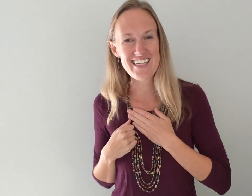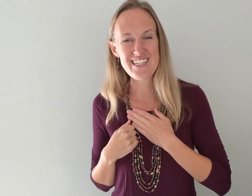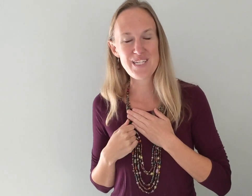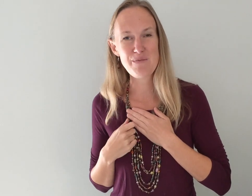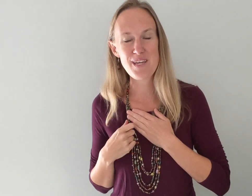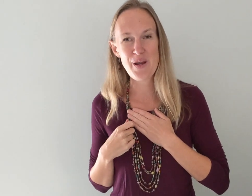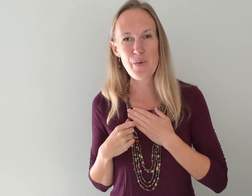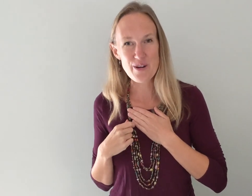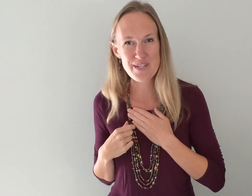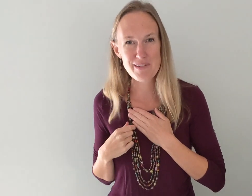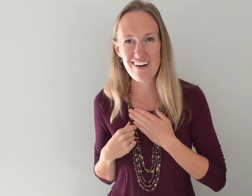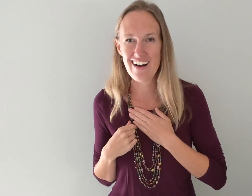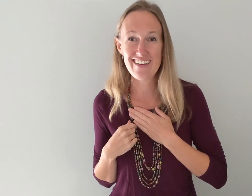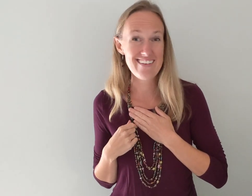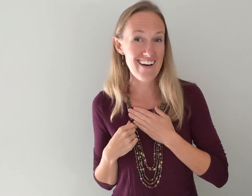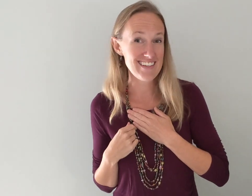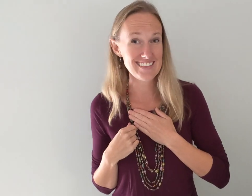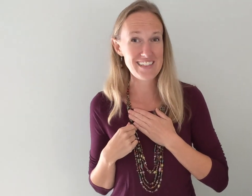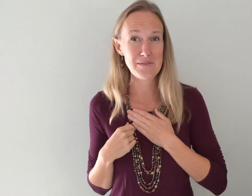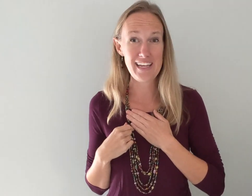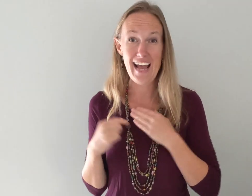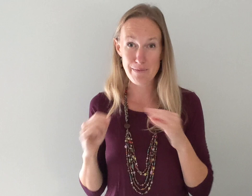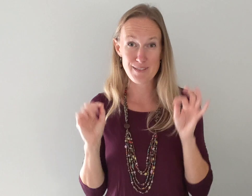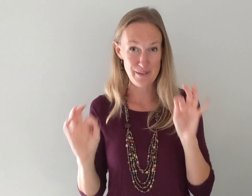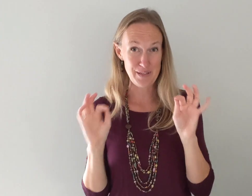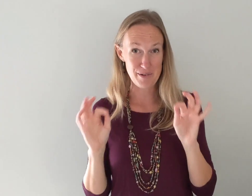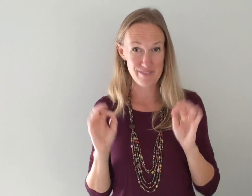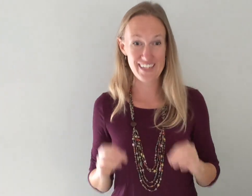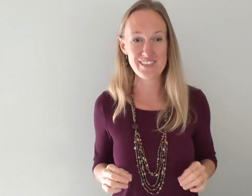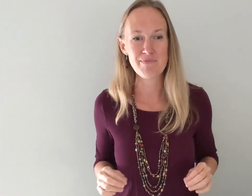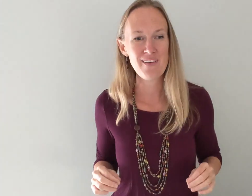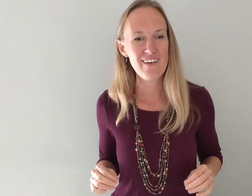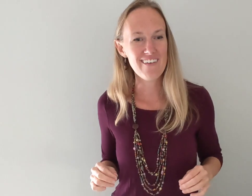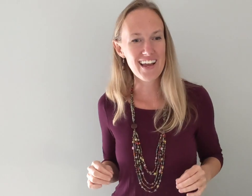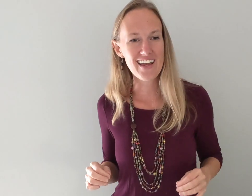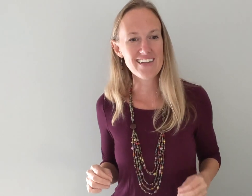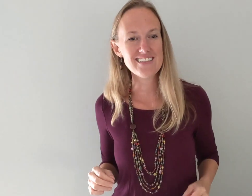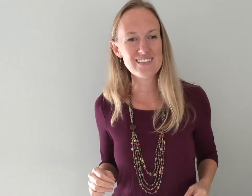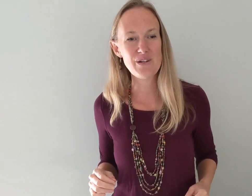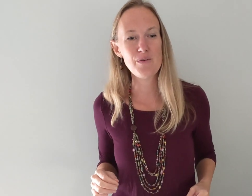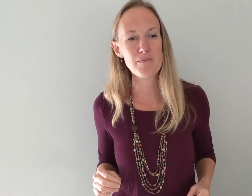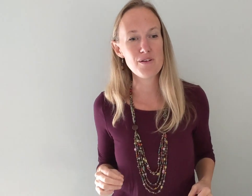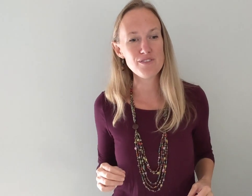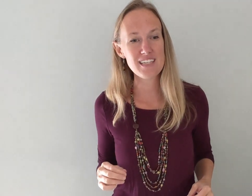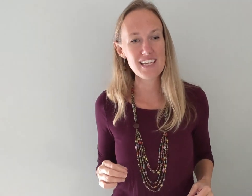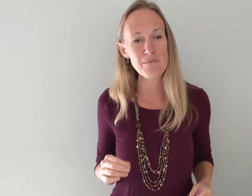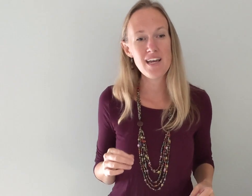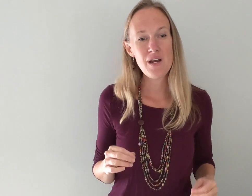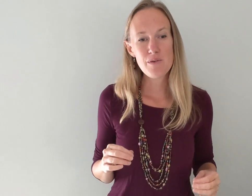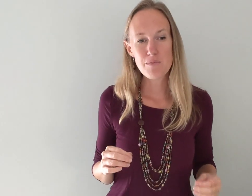intended to be worship to God, not necessarily absolutely perfect. Okay, so what a beautiful name, what a